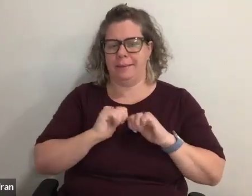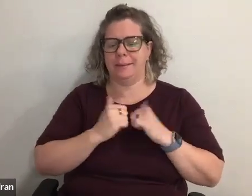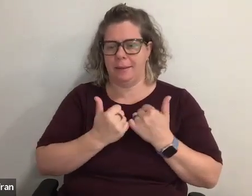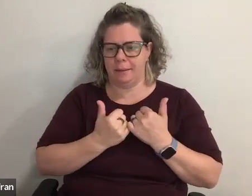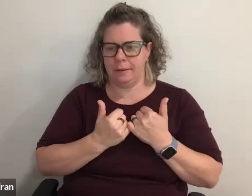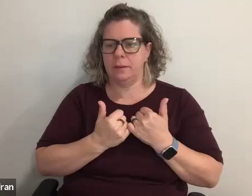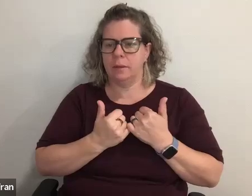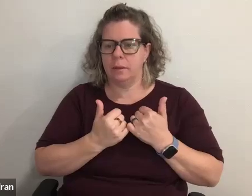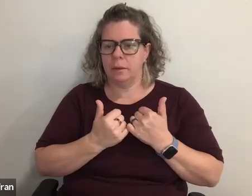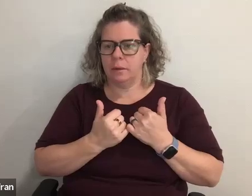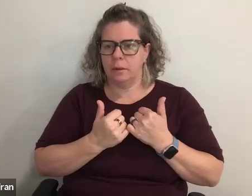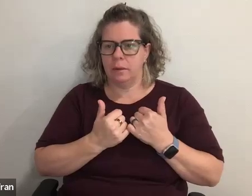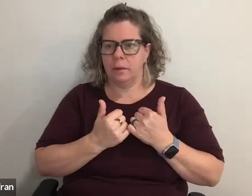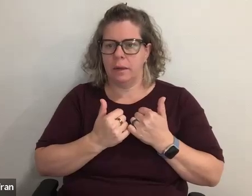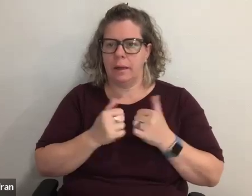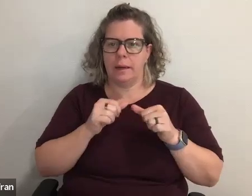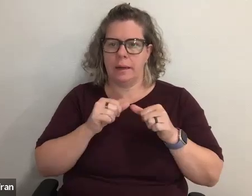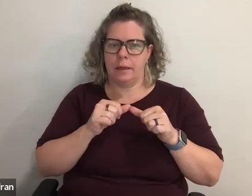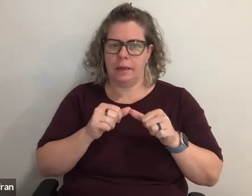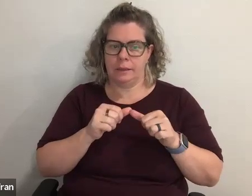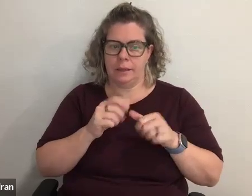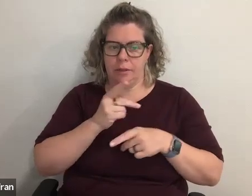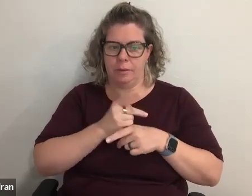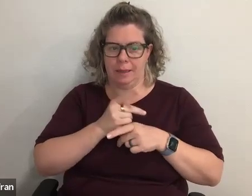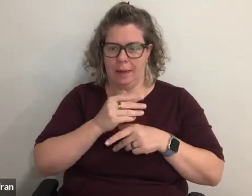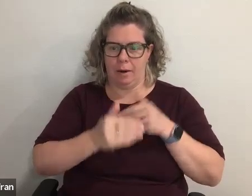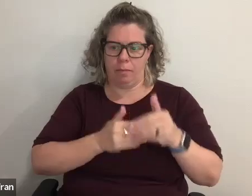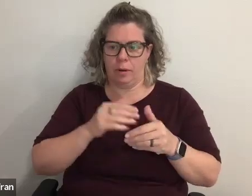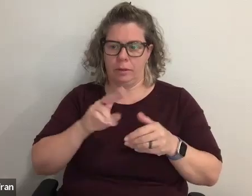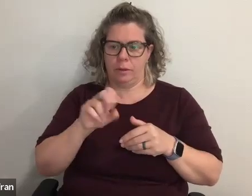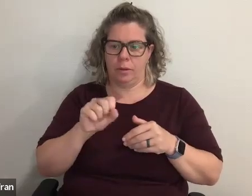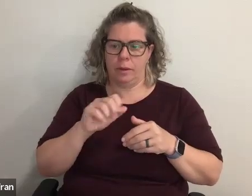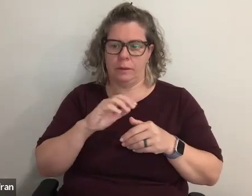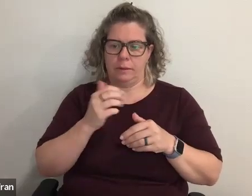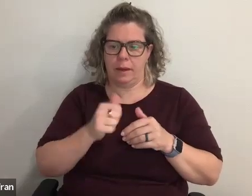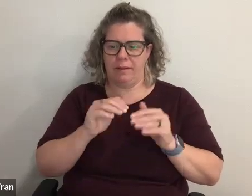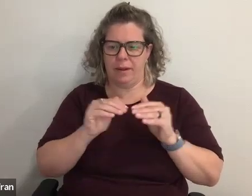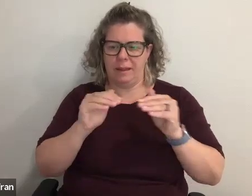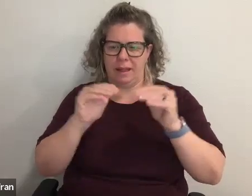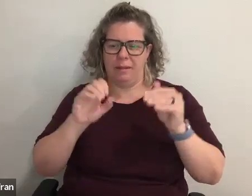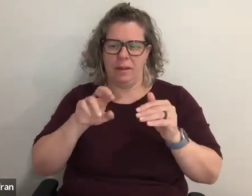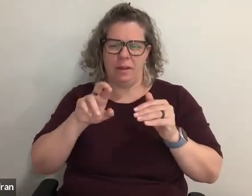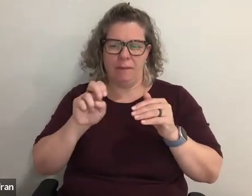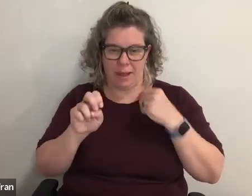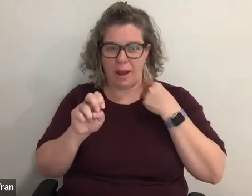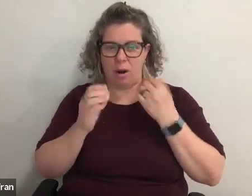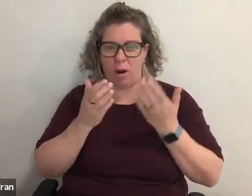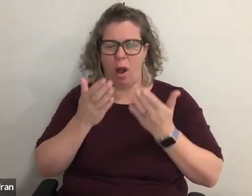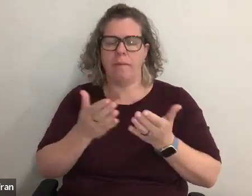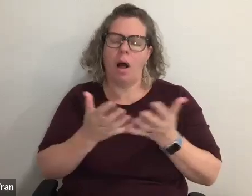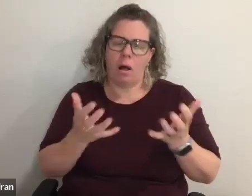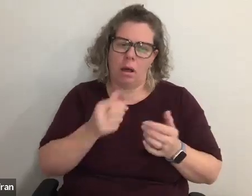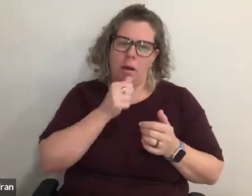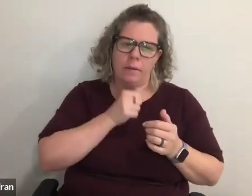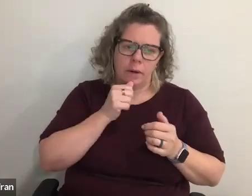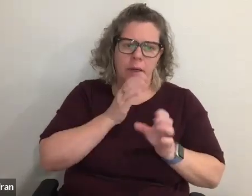and throughout our continuum of care across the United States, we have every level of care. It's not a lot of which is in Arizona,